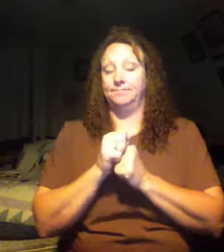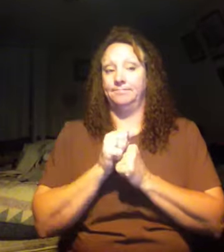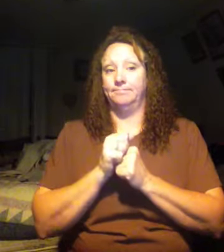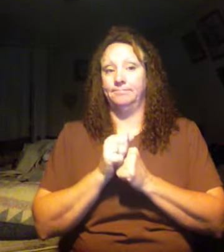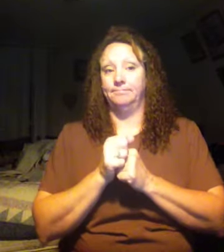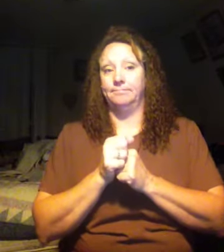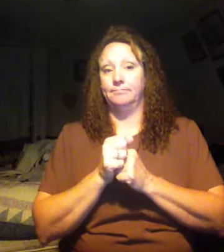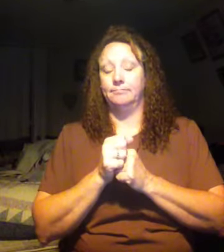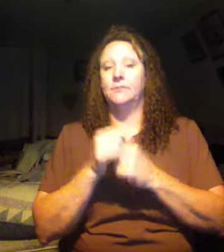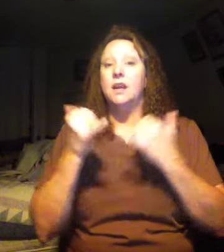Yep.